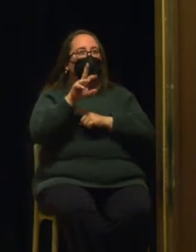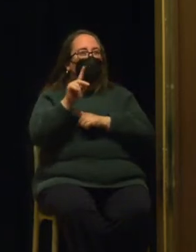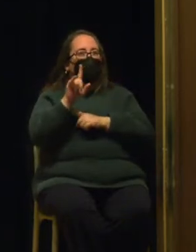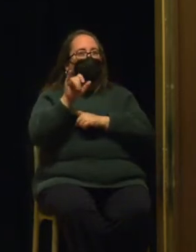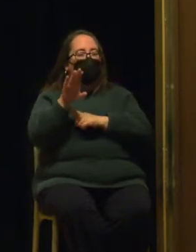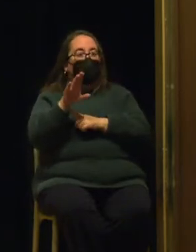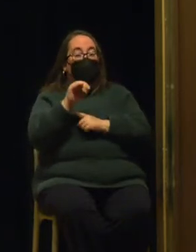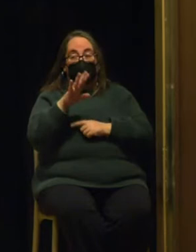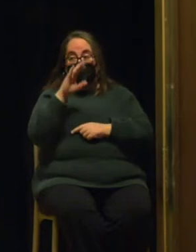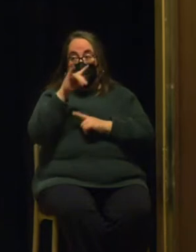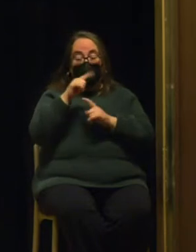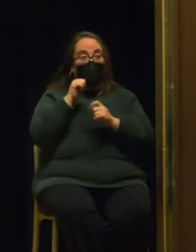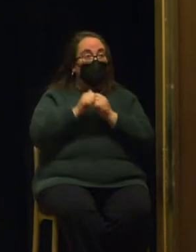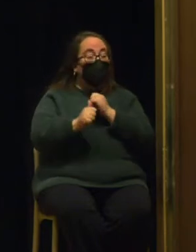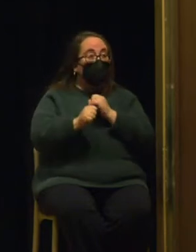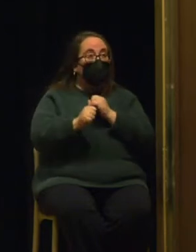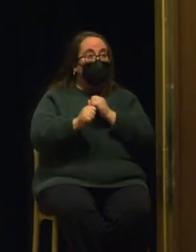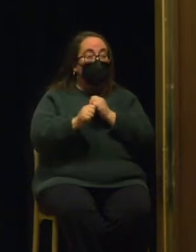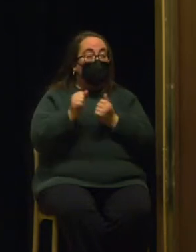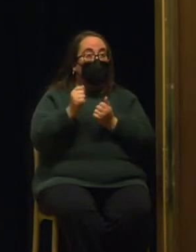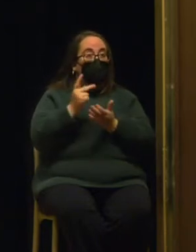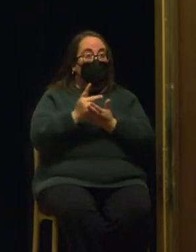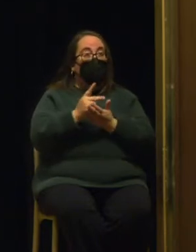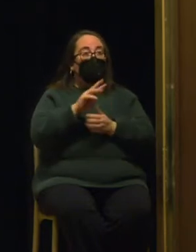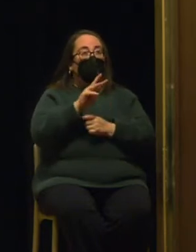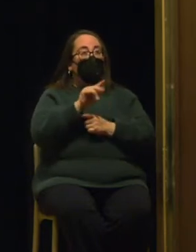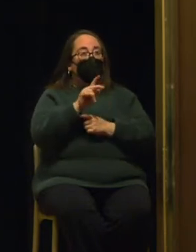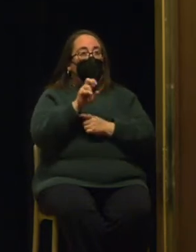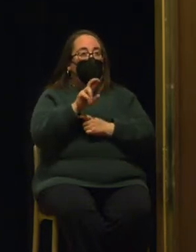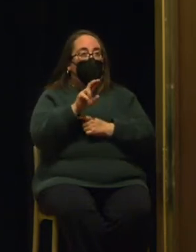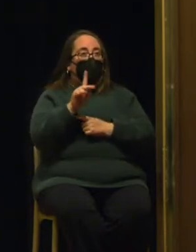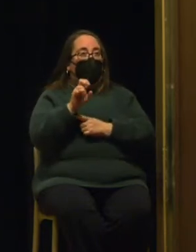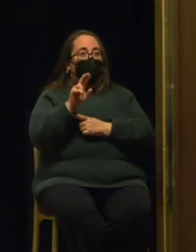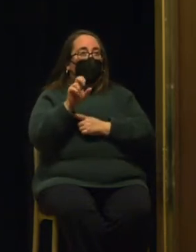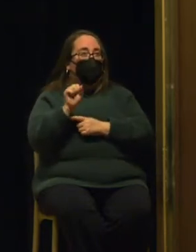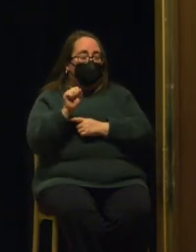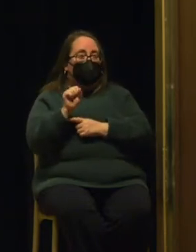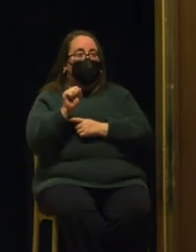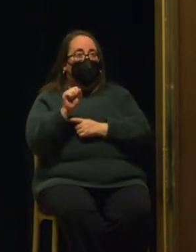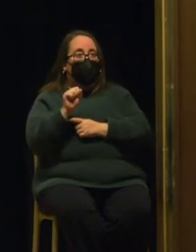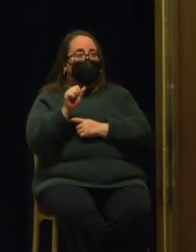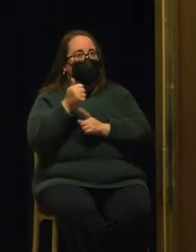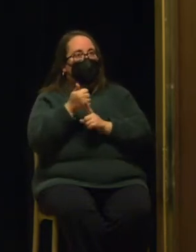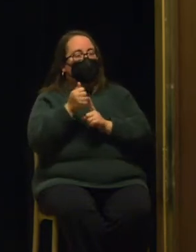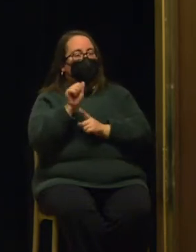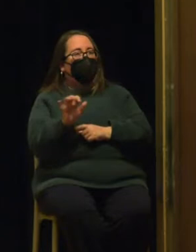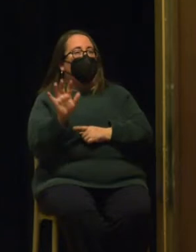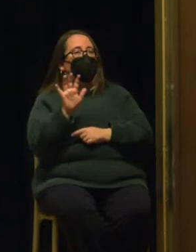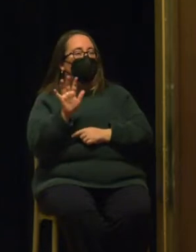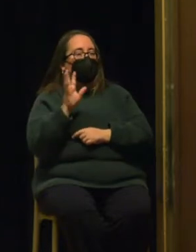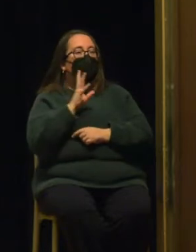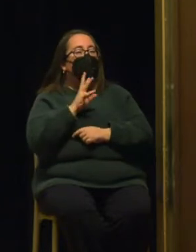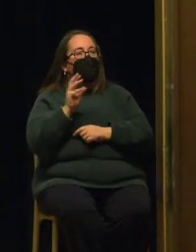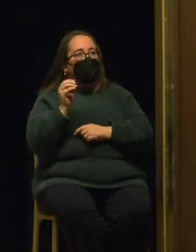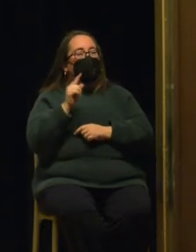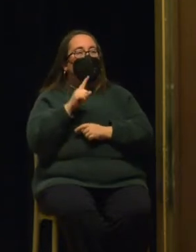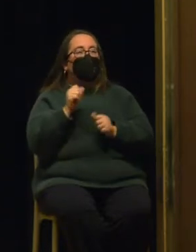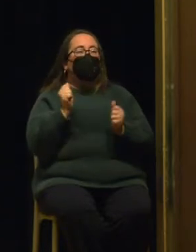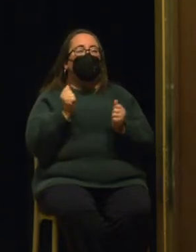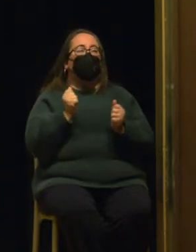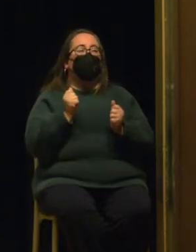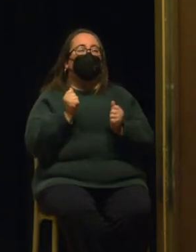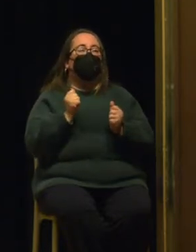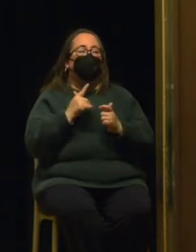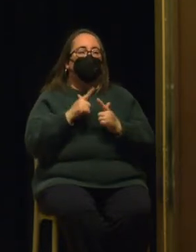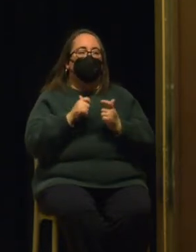the guy who greenlit it at Warner Brothers, was Asian. Mm-hmm. And he was scared to